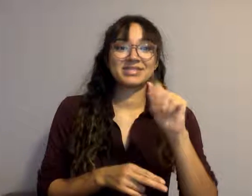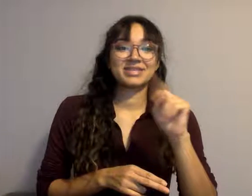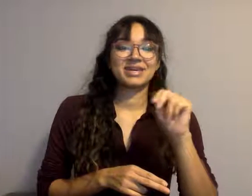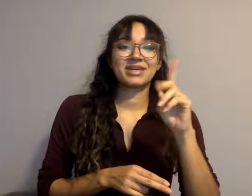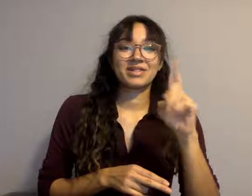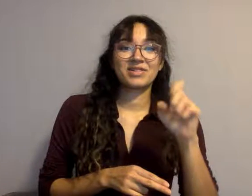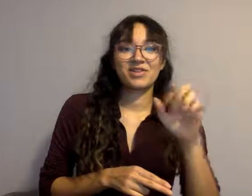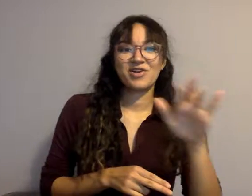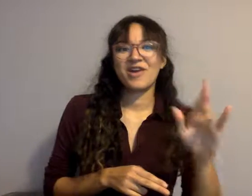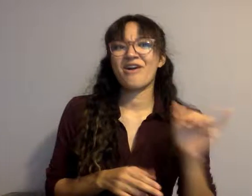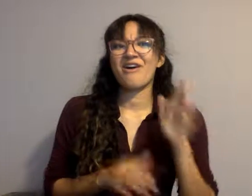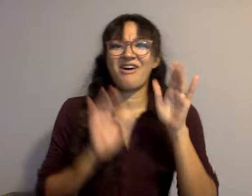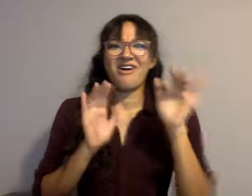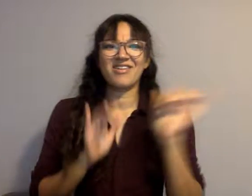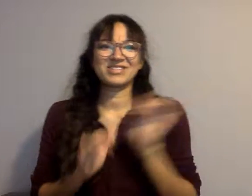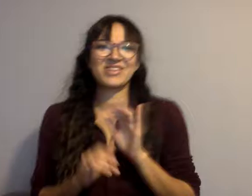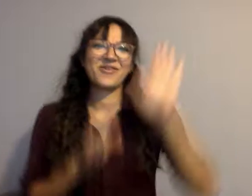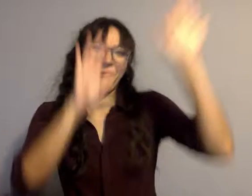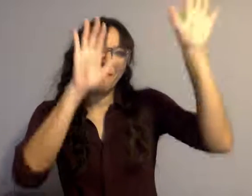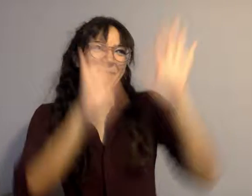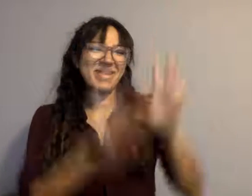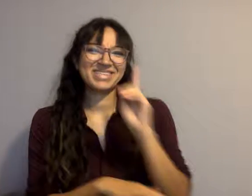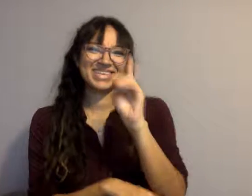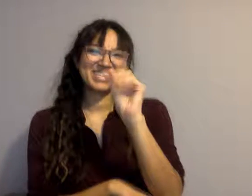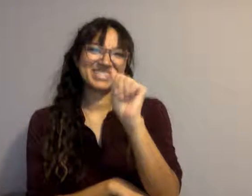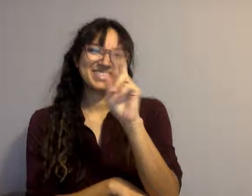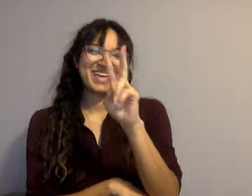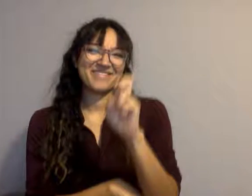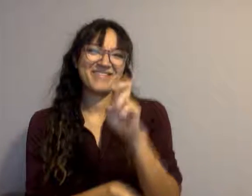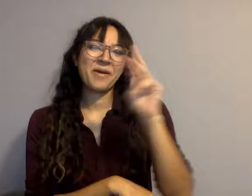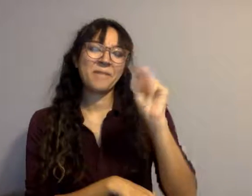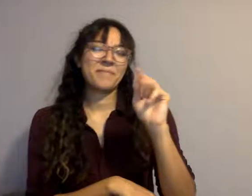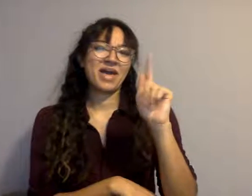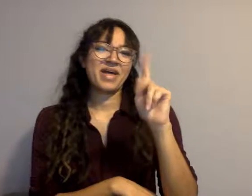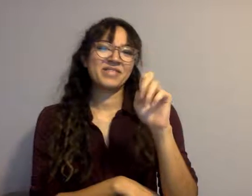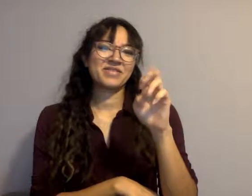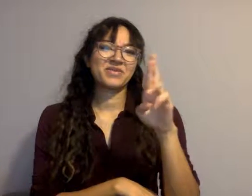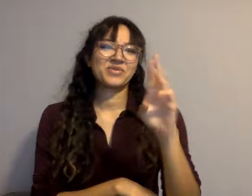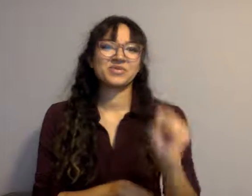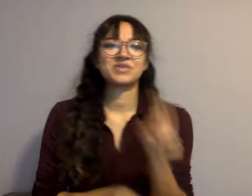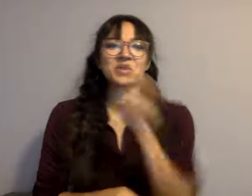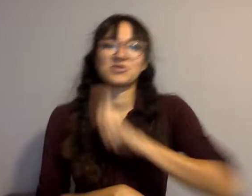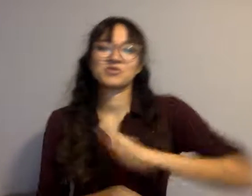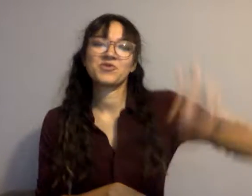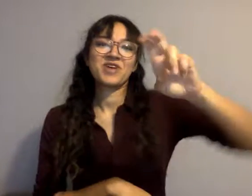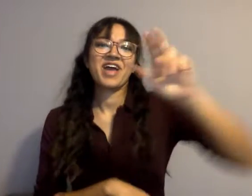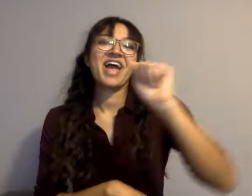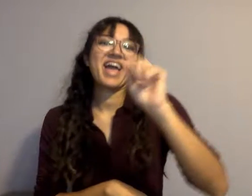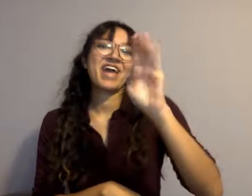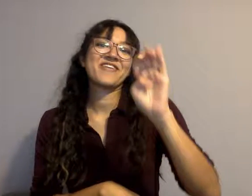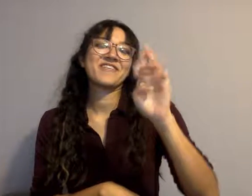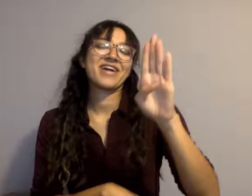Dave Matthews. I toured the world as a headliner on Arabs Gone Wild. I was a delegate